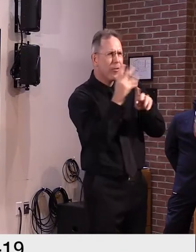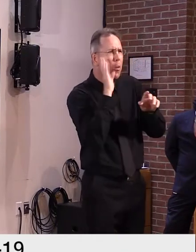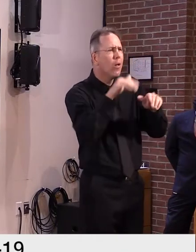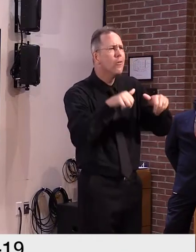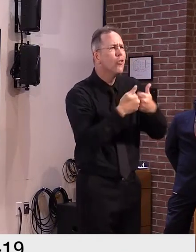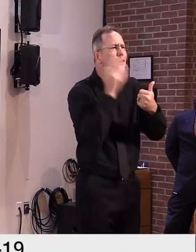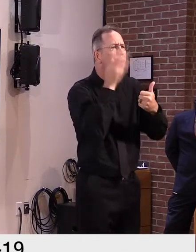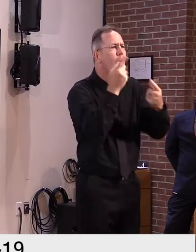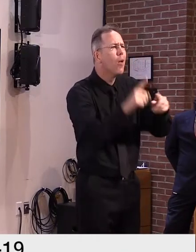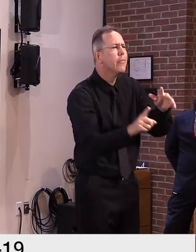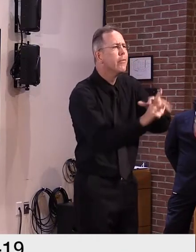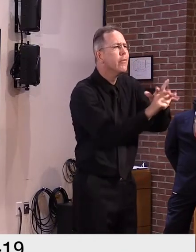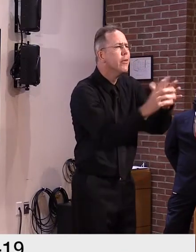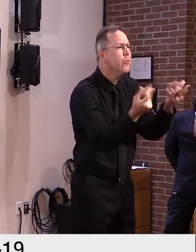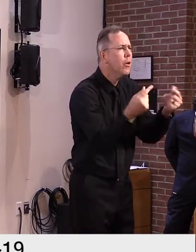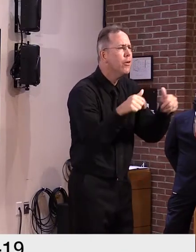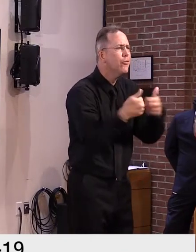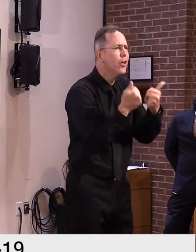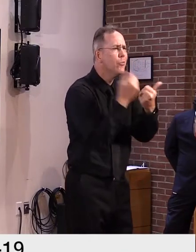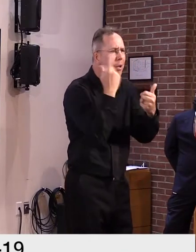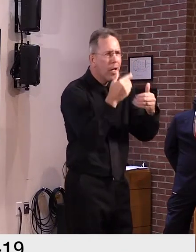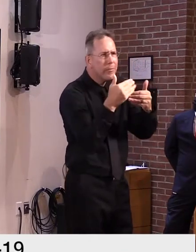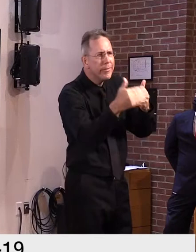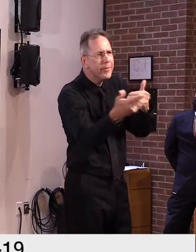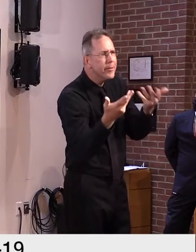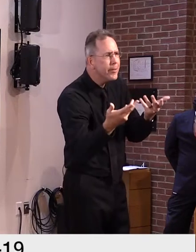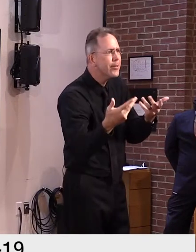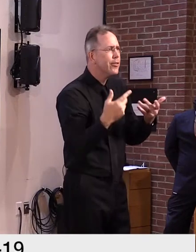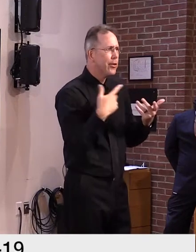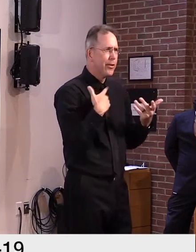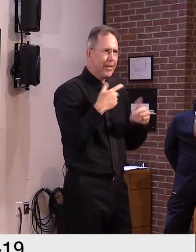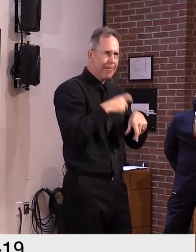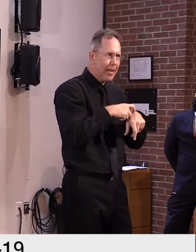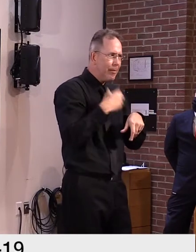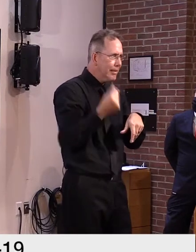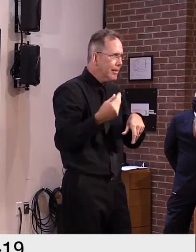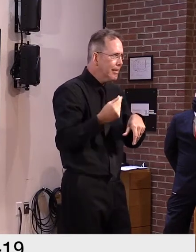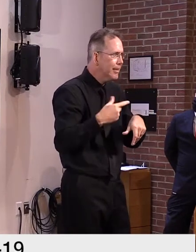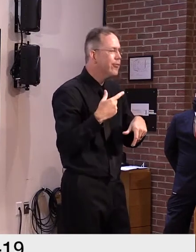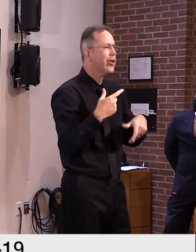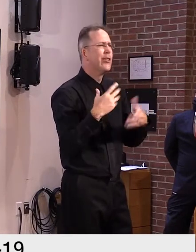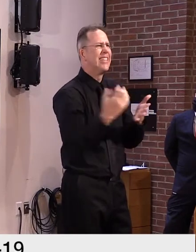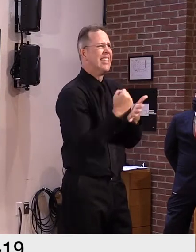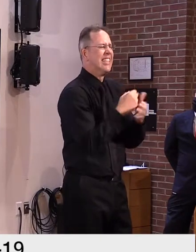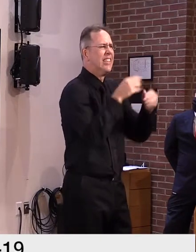environment. And now's the time to try to do more as much in person as we can.